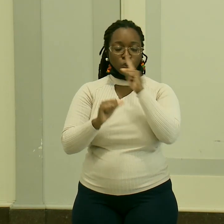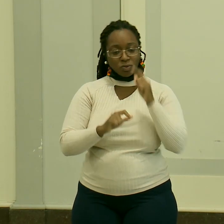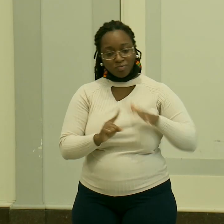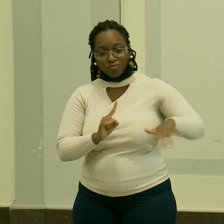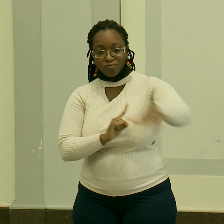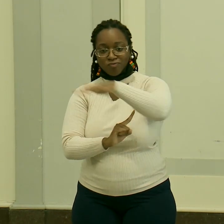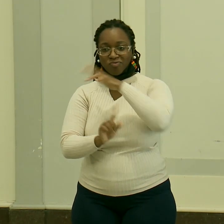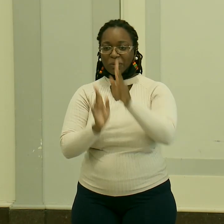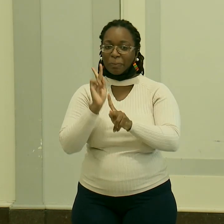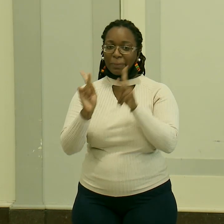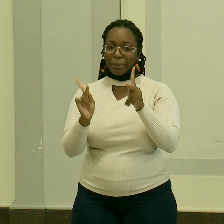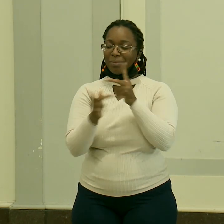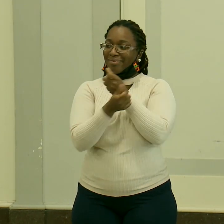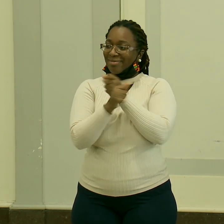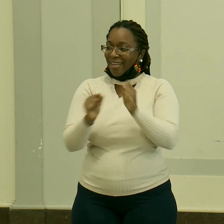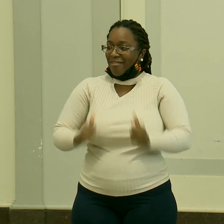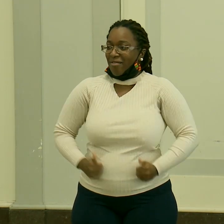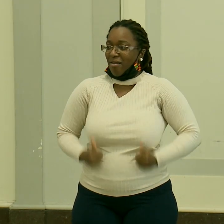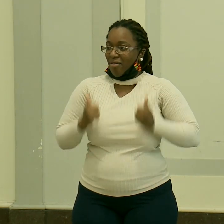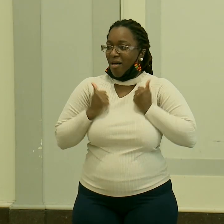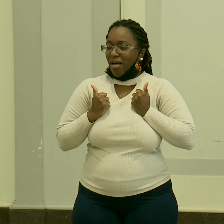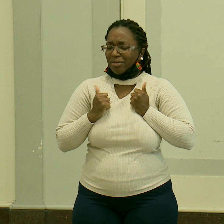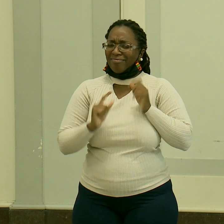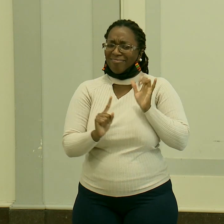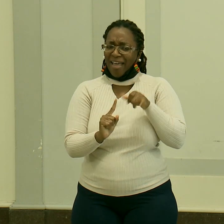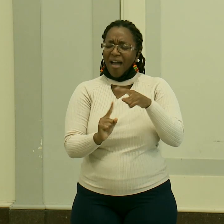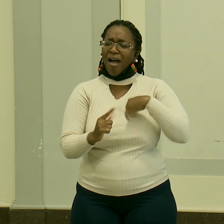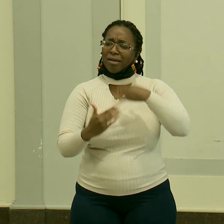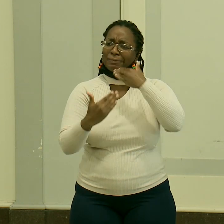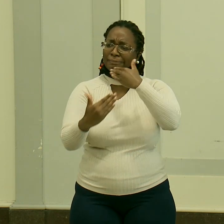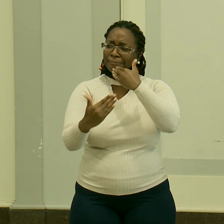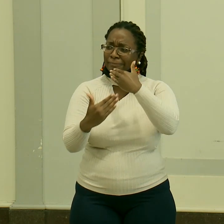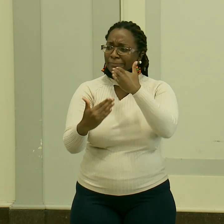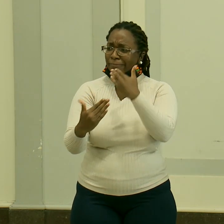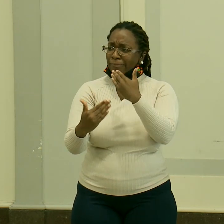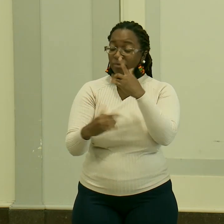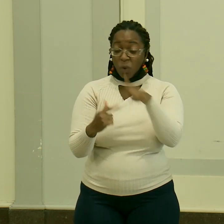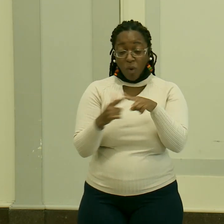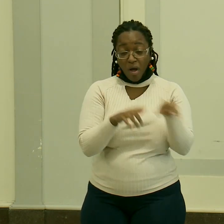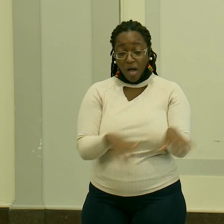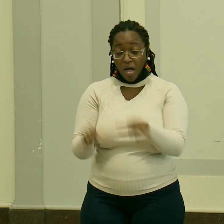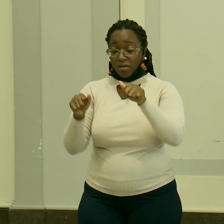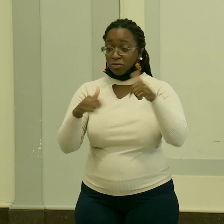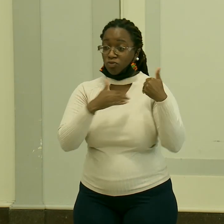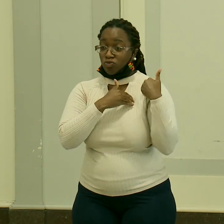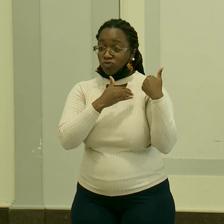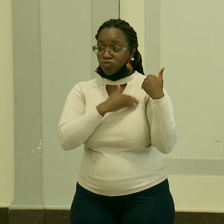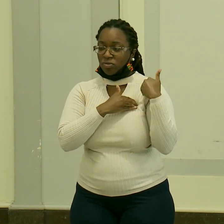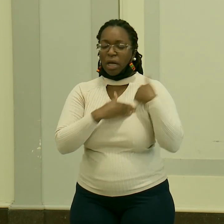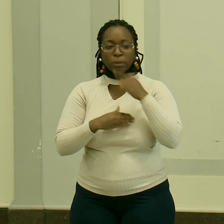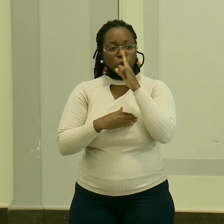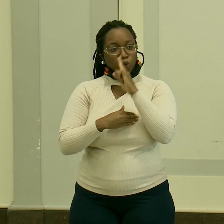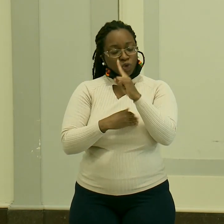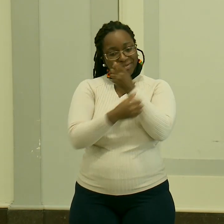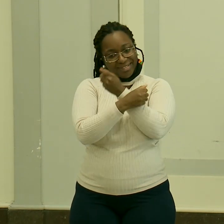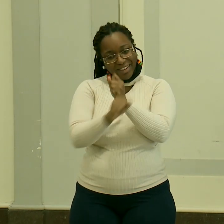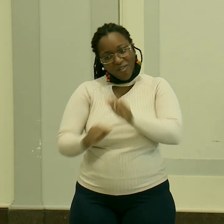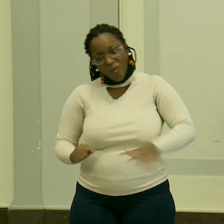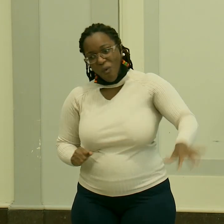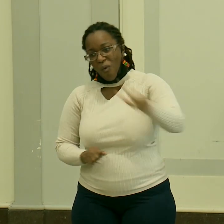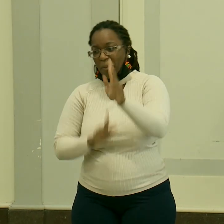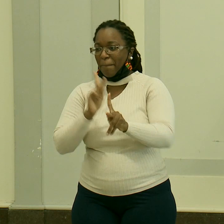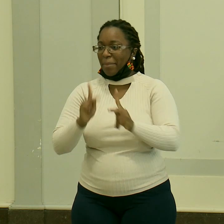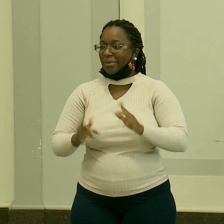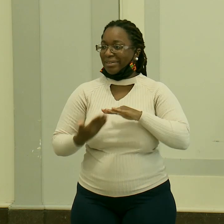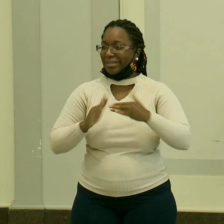can't thank you enough. When I took this job, I pledged to promote the health and well-being of all residents in our city. To do that, we've had to make